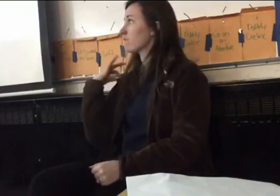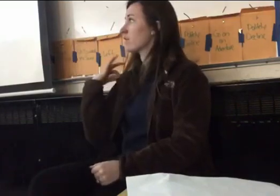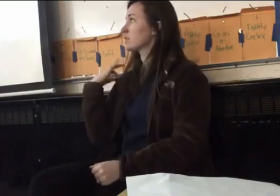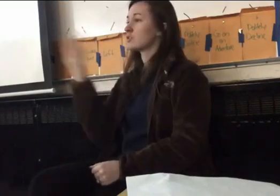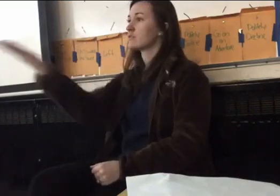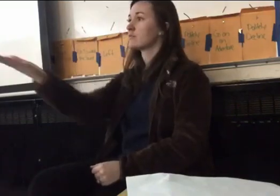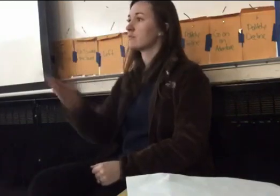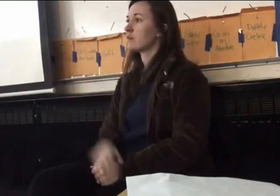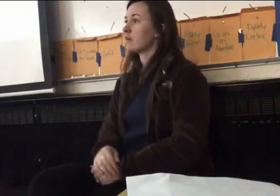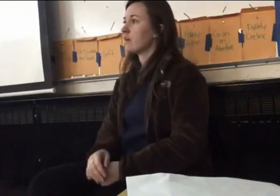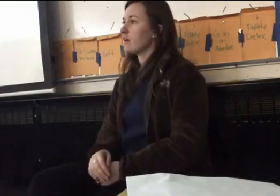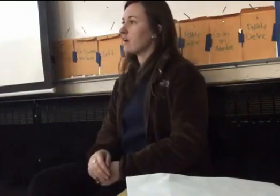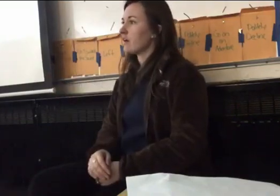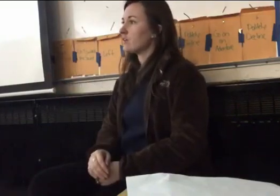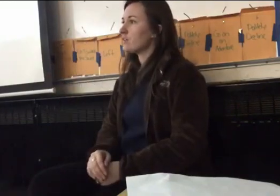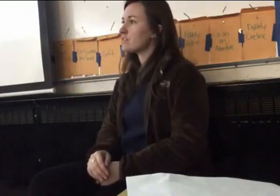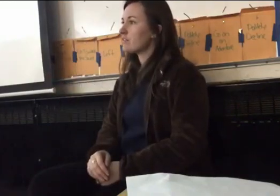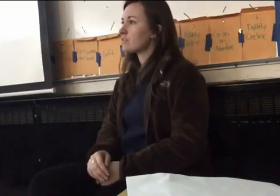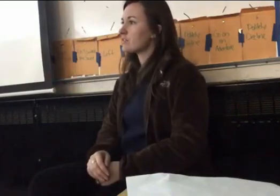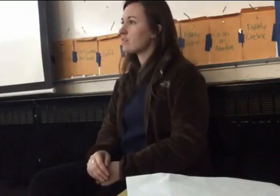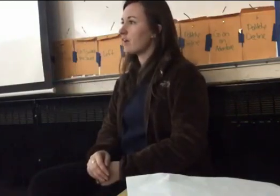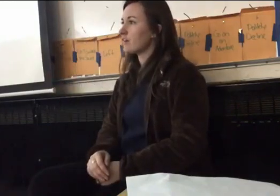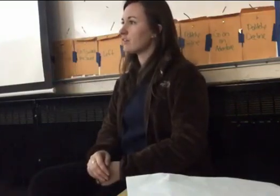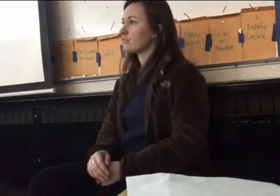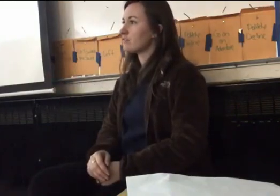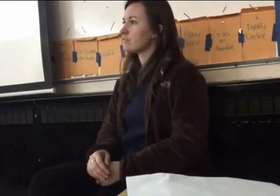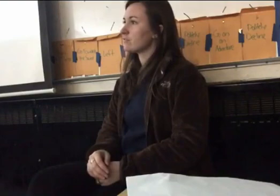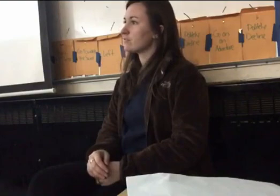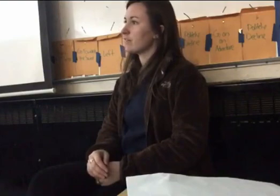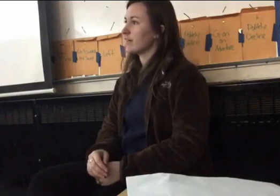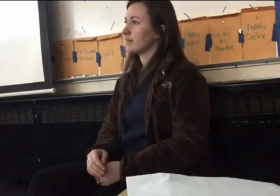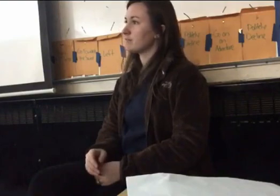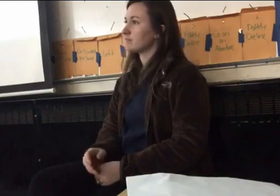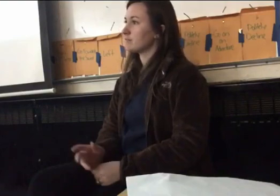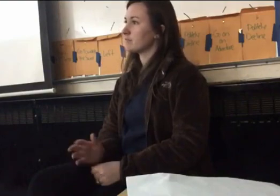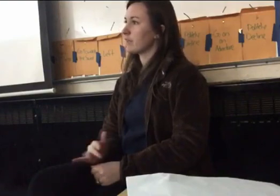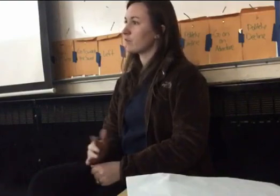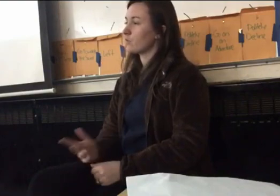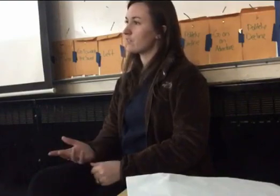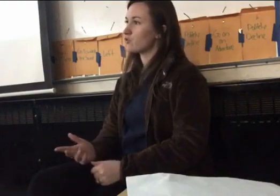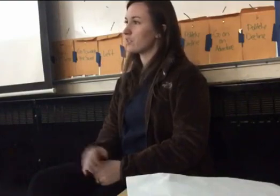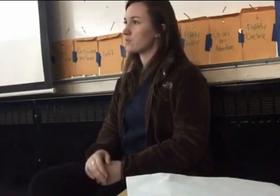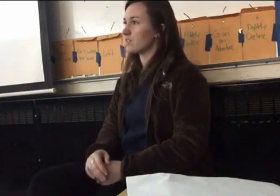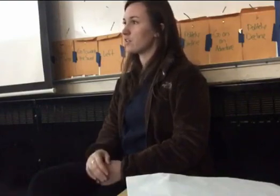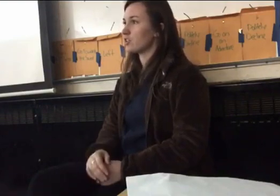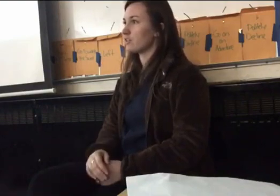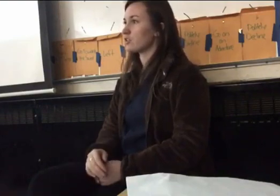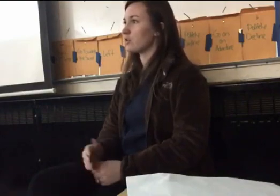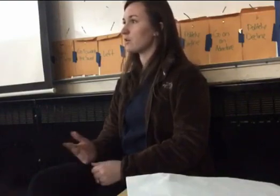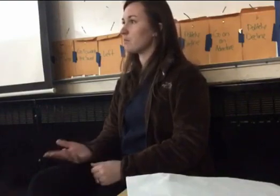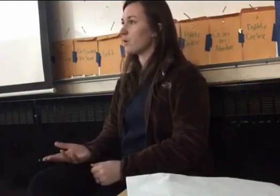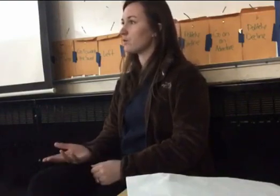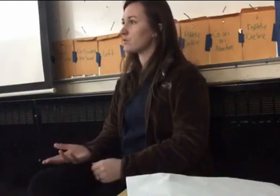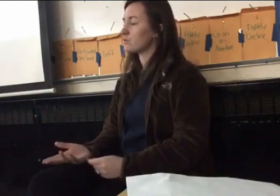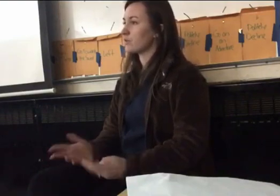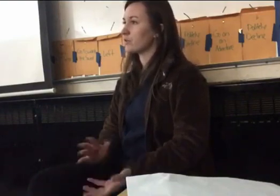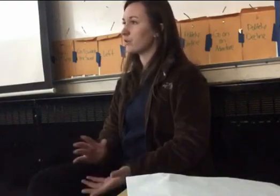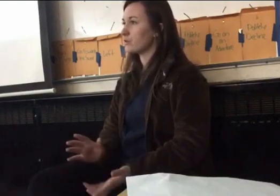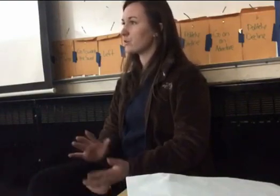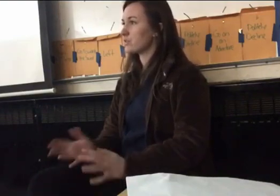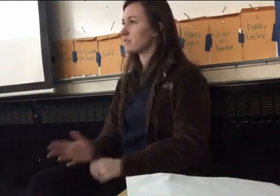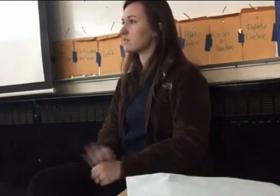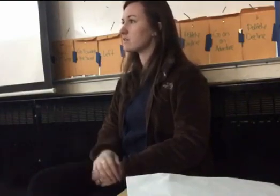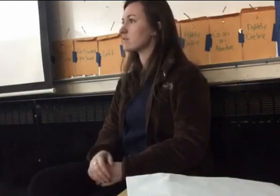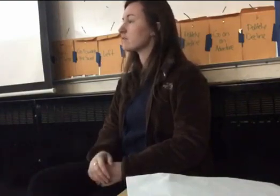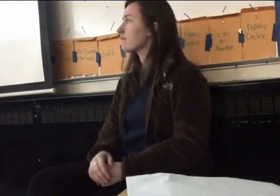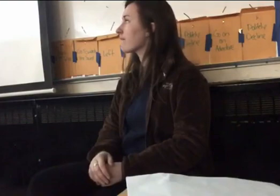volunteers. I noticed that there's a lot of ways of transportation. They're showing boats,